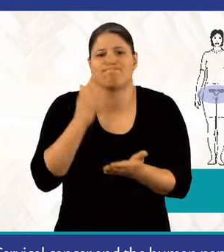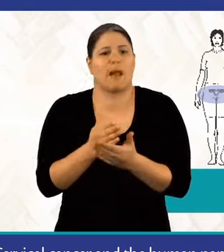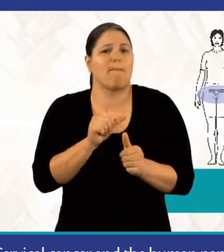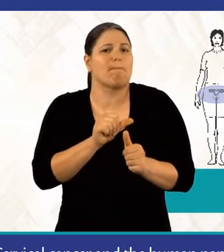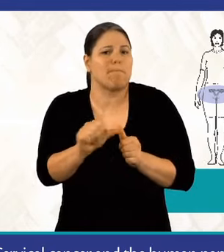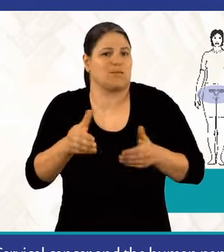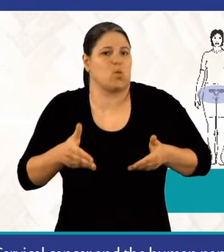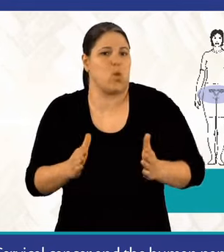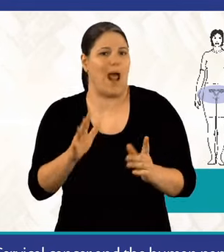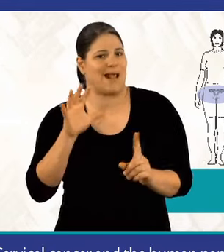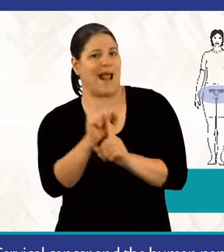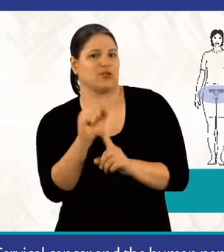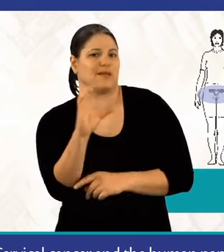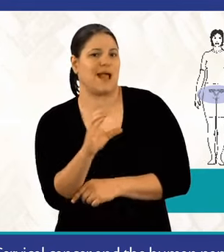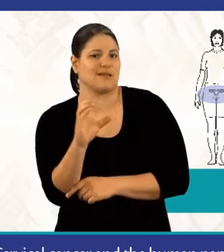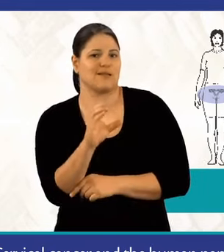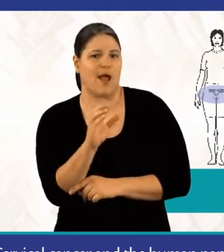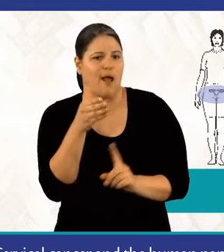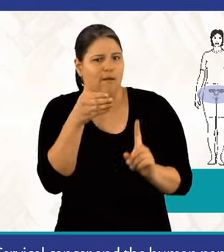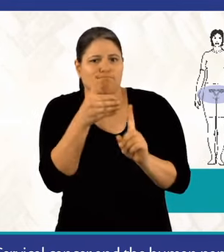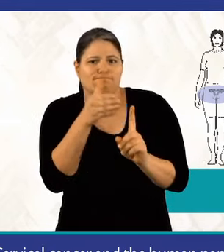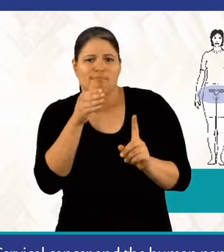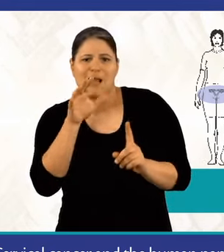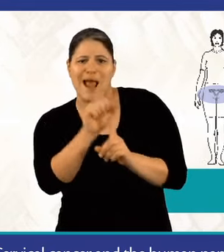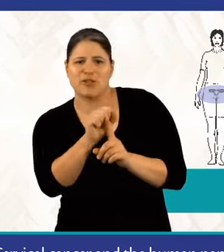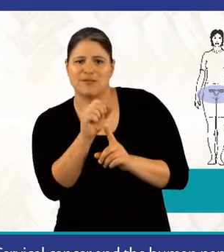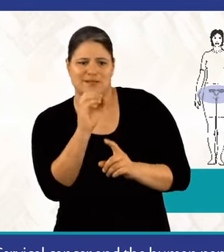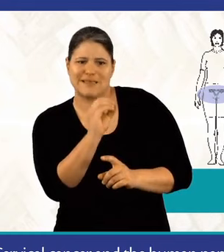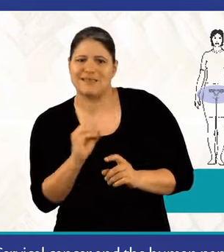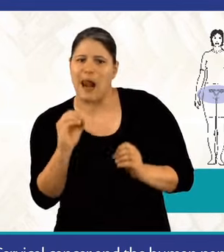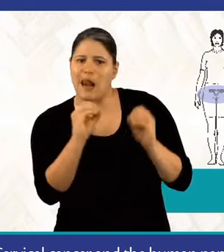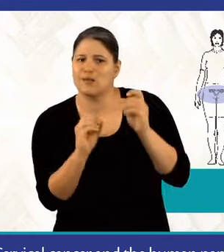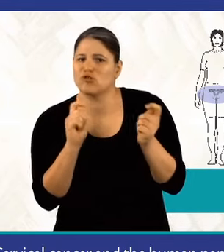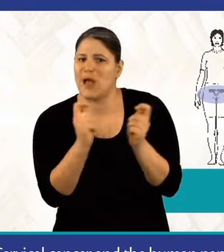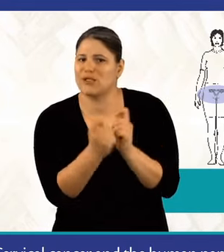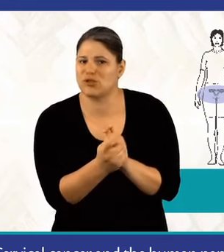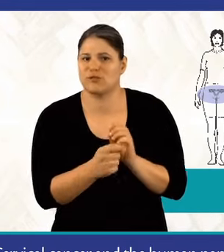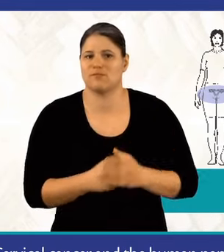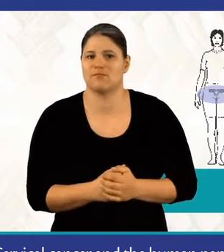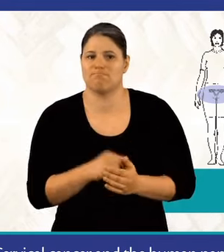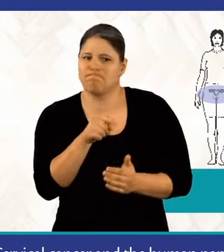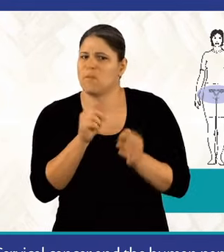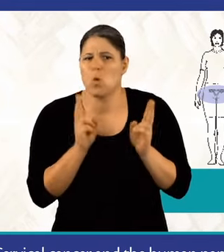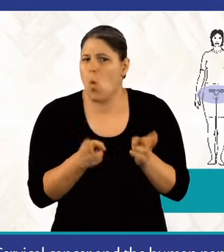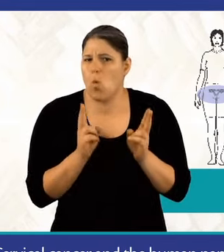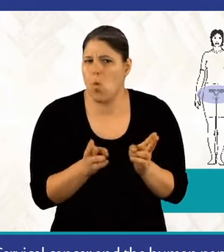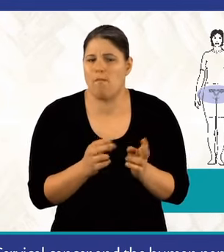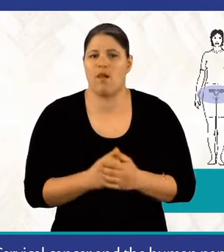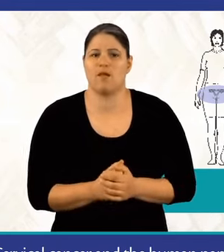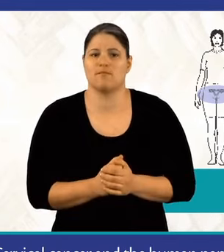Having regular smear tests every 3 years is the best way of finding and treating abnormal cell changes and preventing cervical